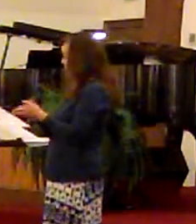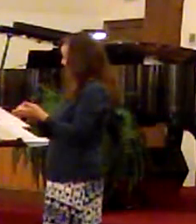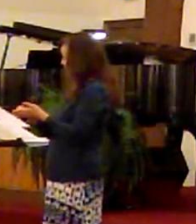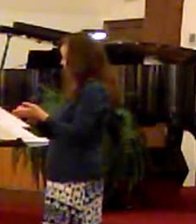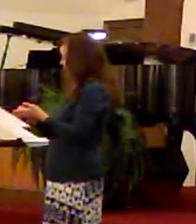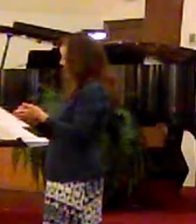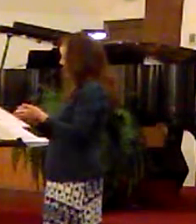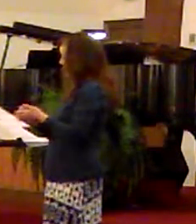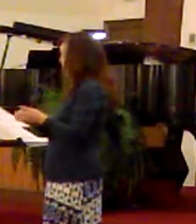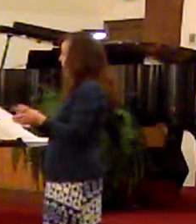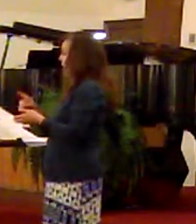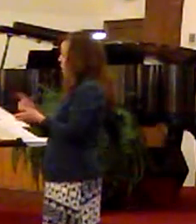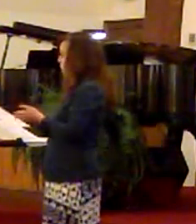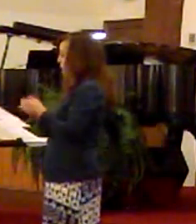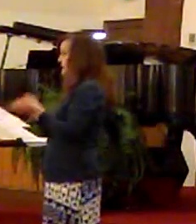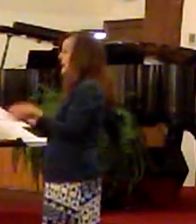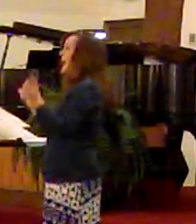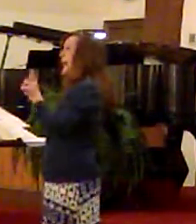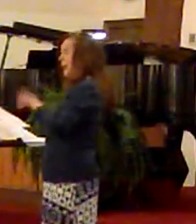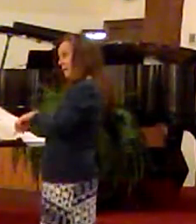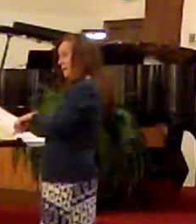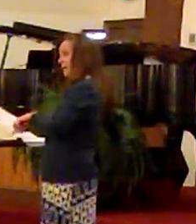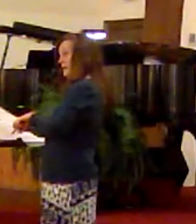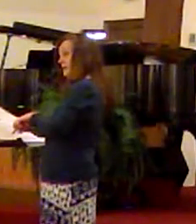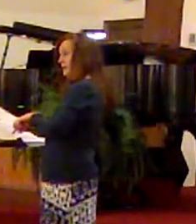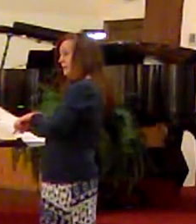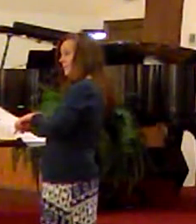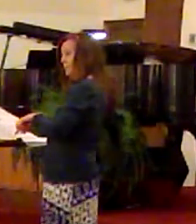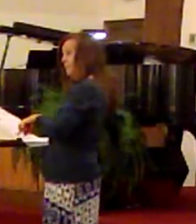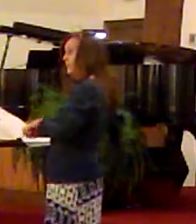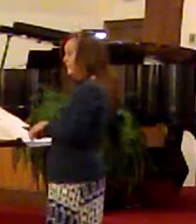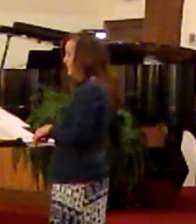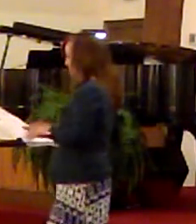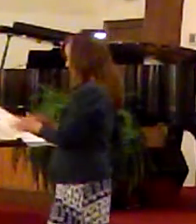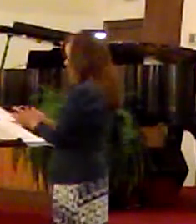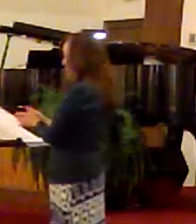on? Let that guide what it means.